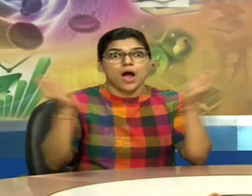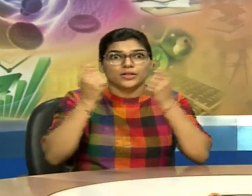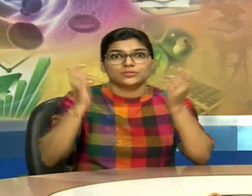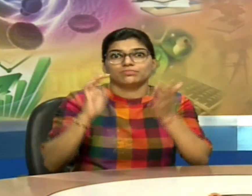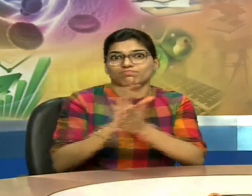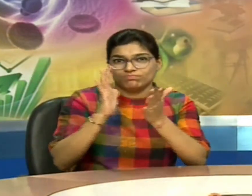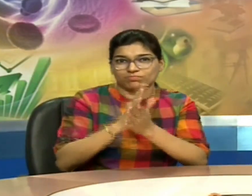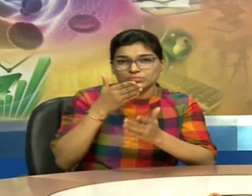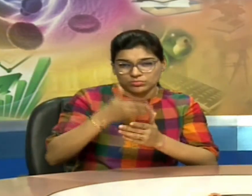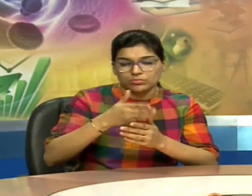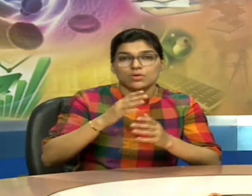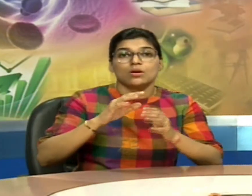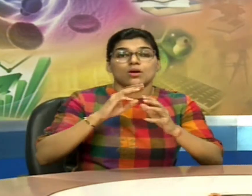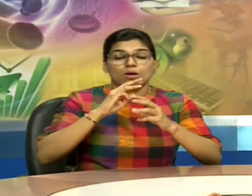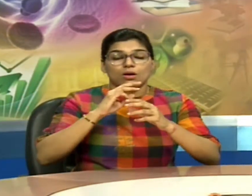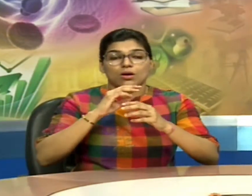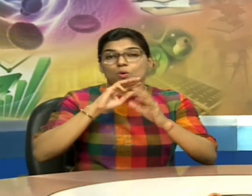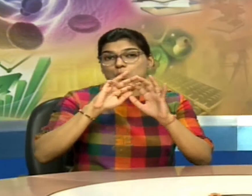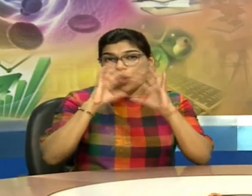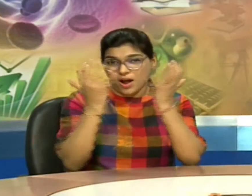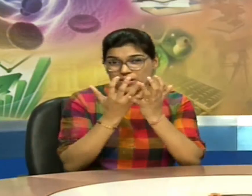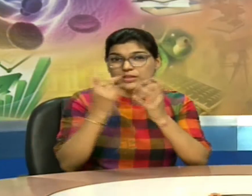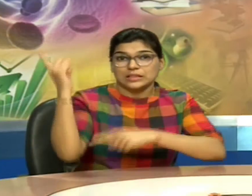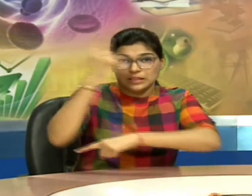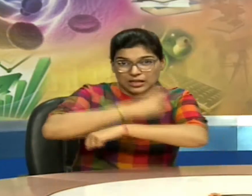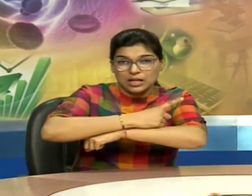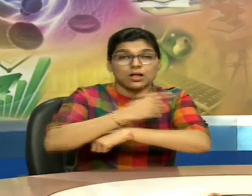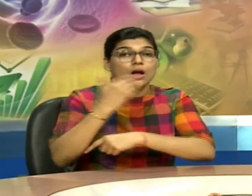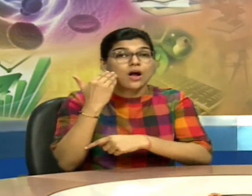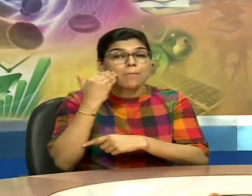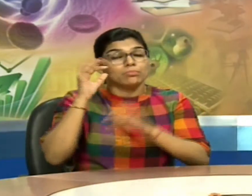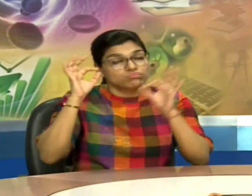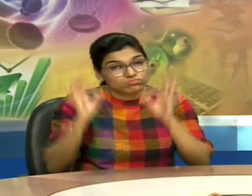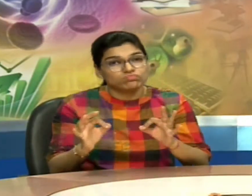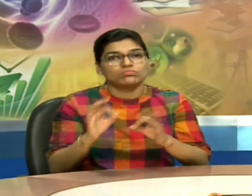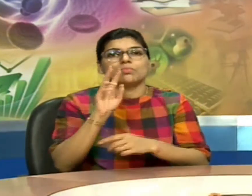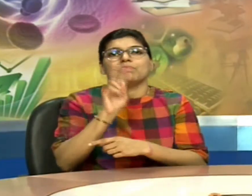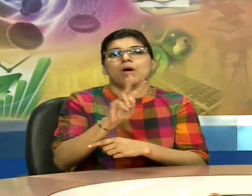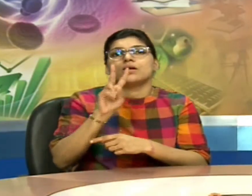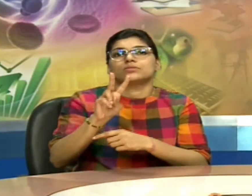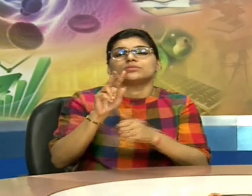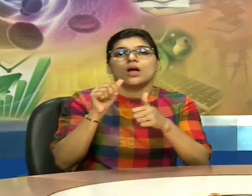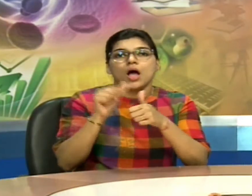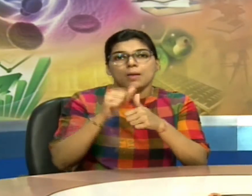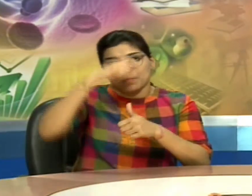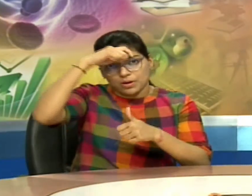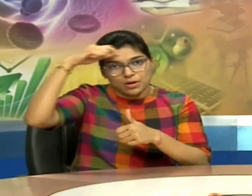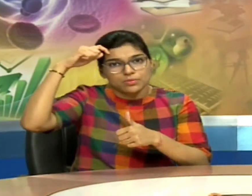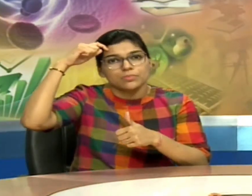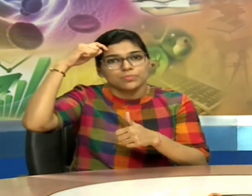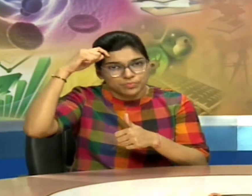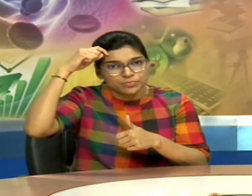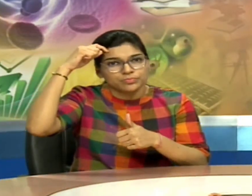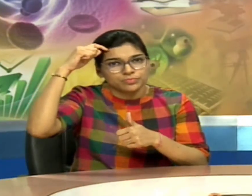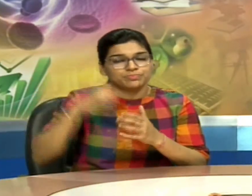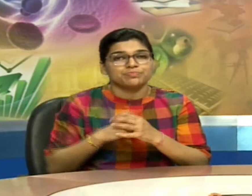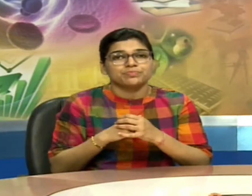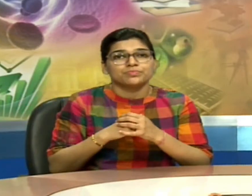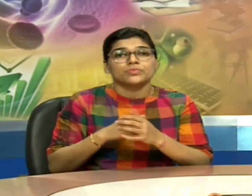celebrated to make people appreciate the Earth's natural environment and raise